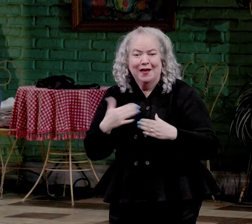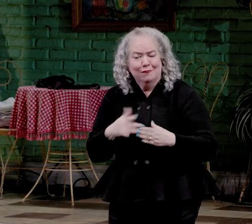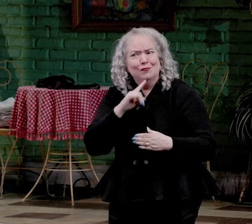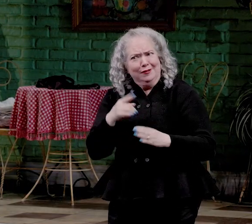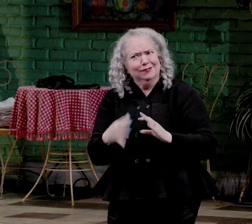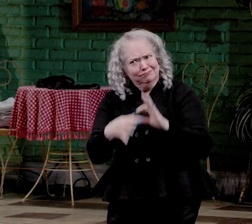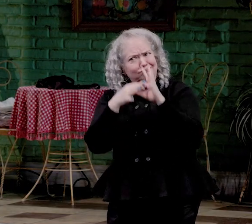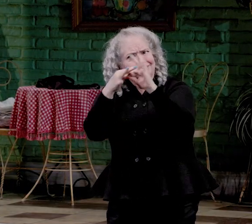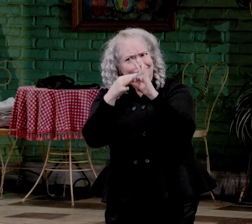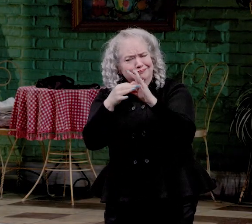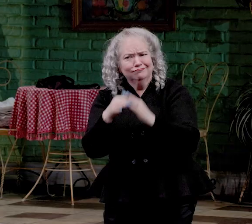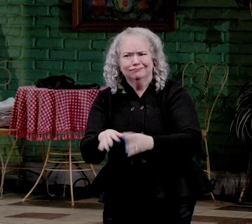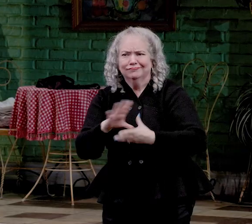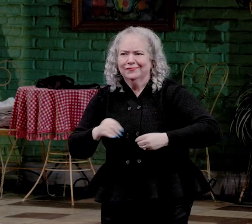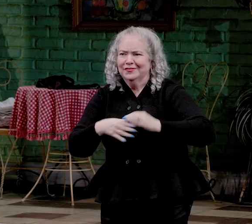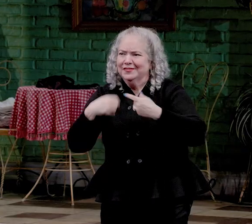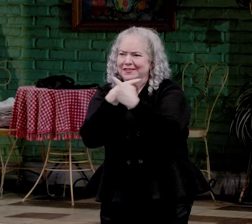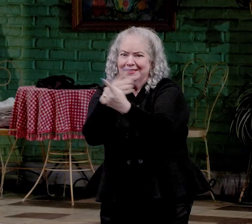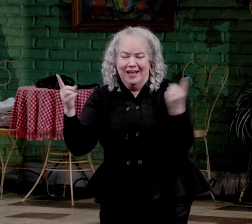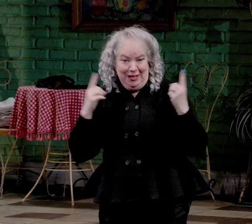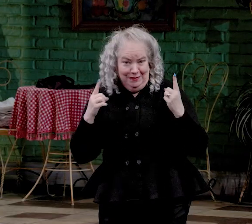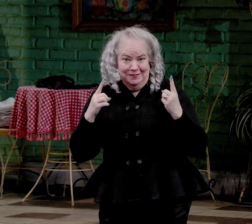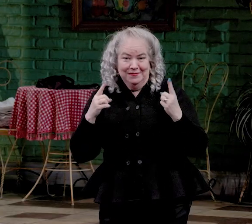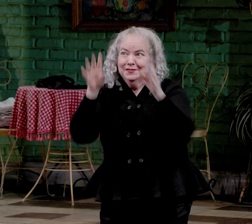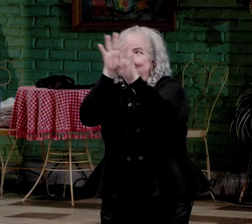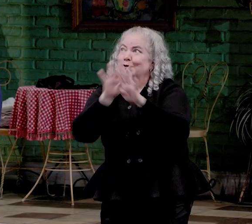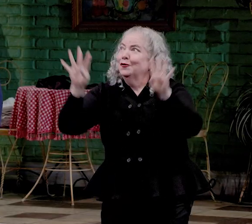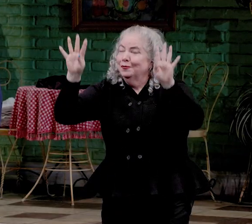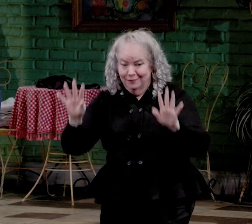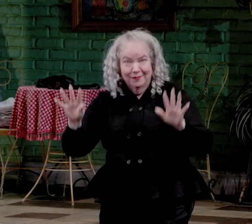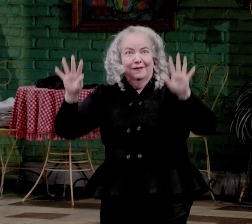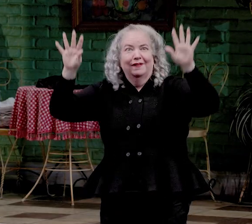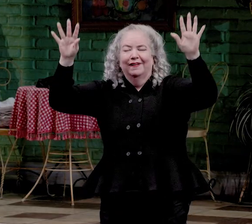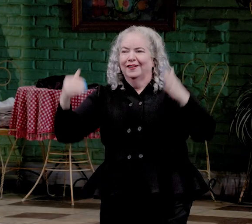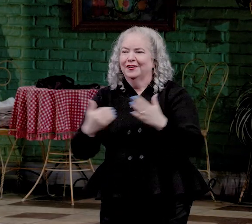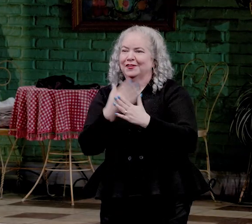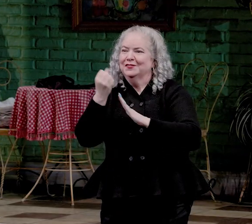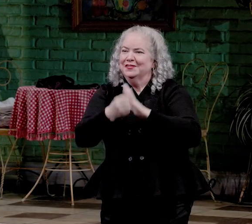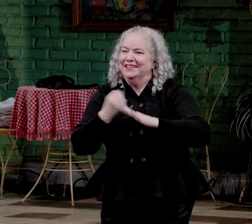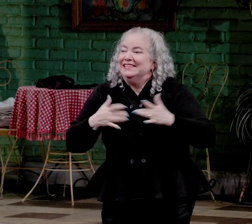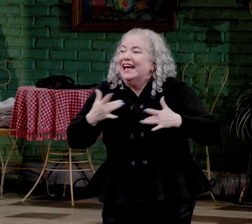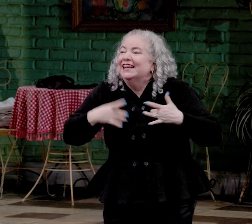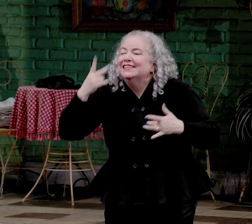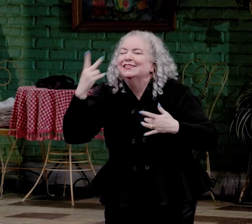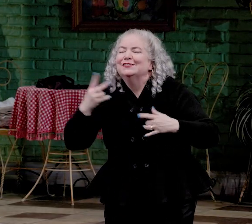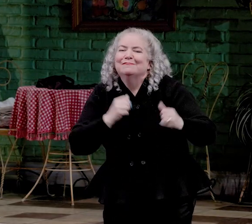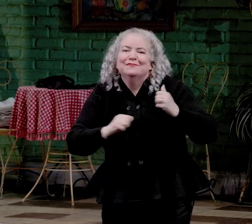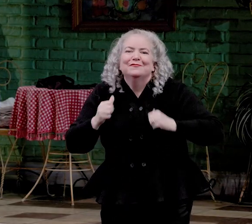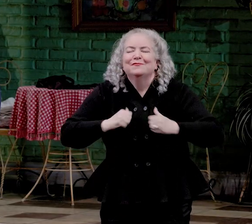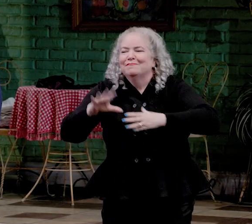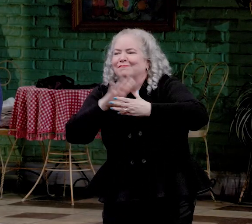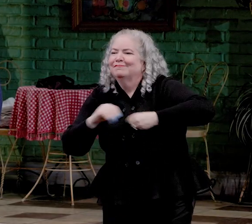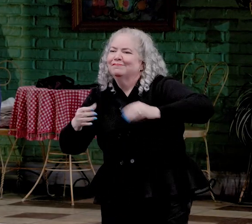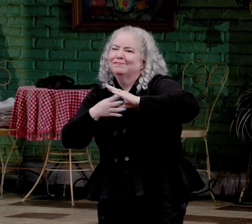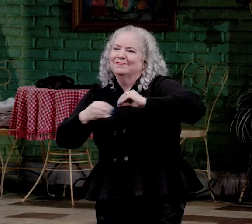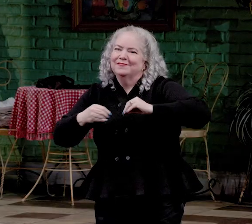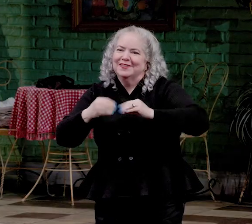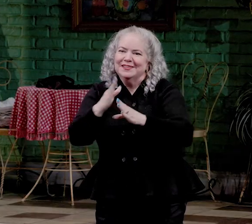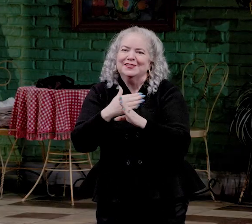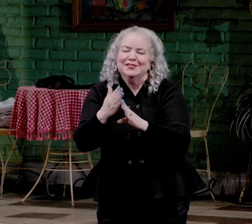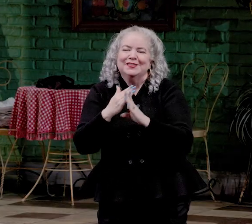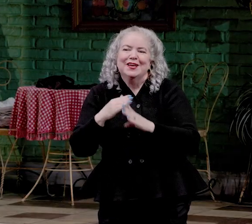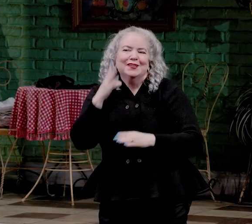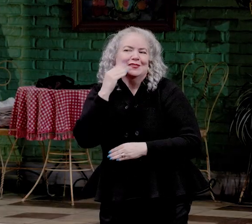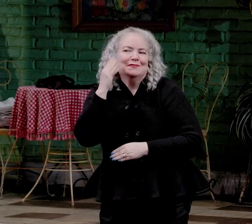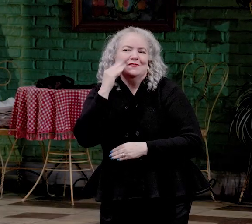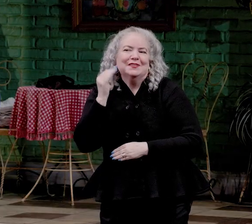community. As the curtain rises on a new season, we're excited for the stories, performances, and shared moments that will fill this theater